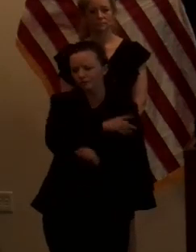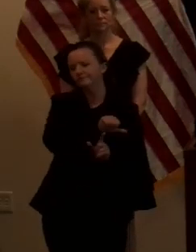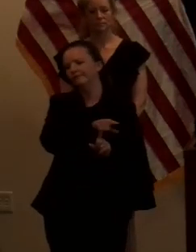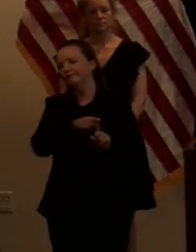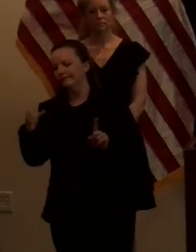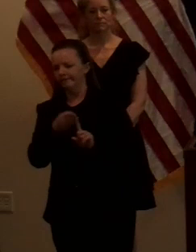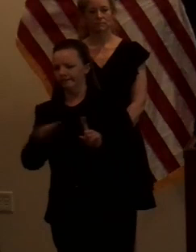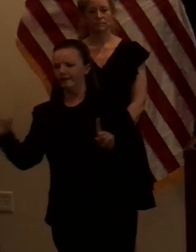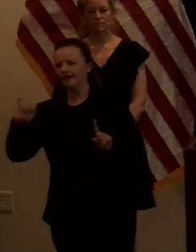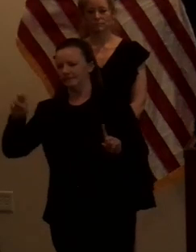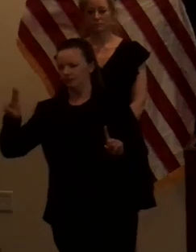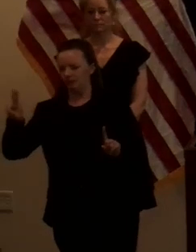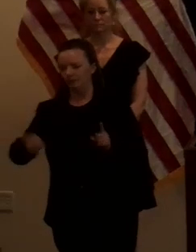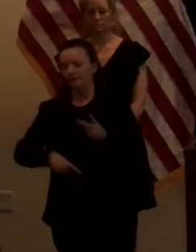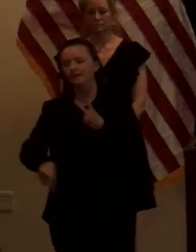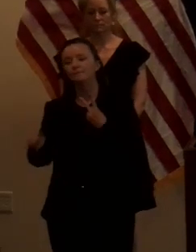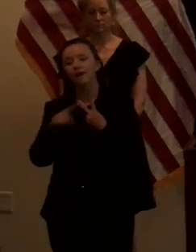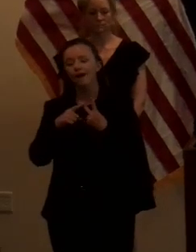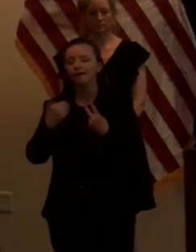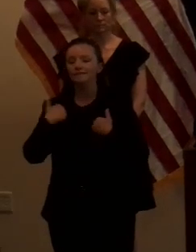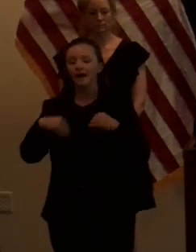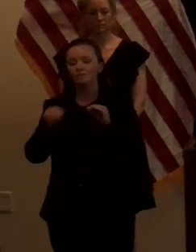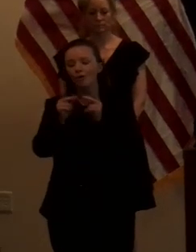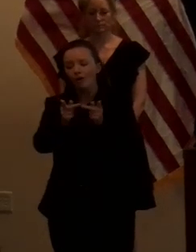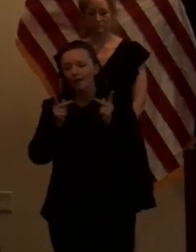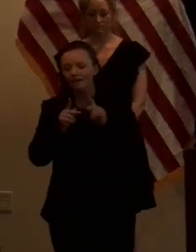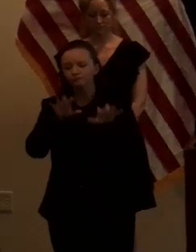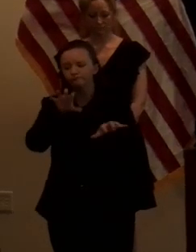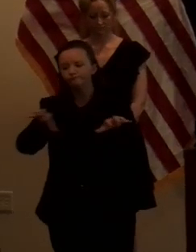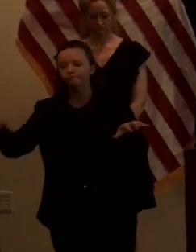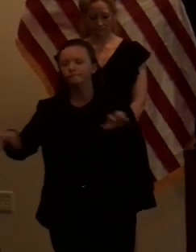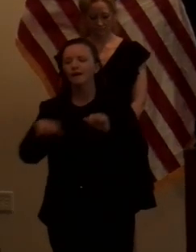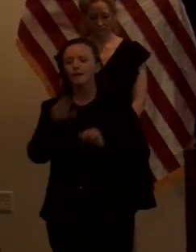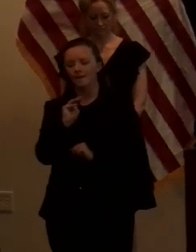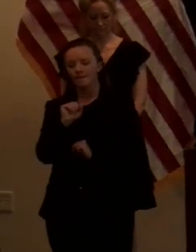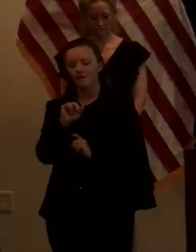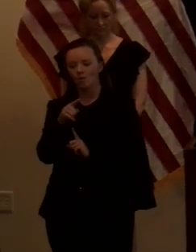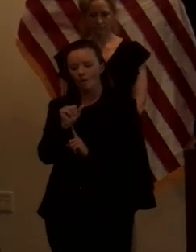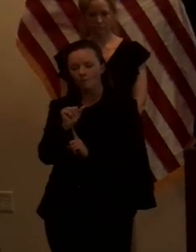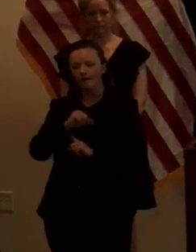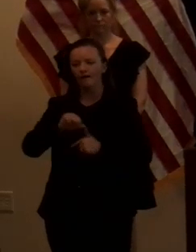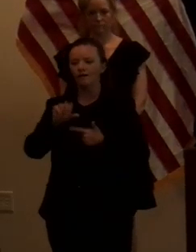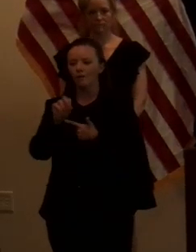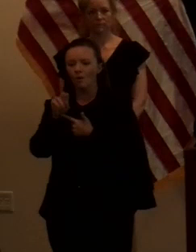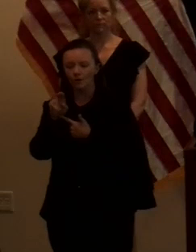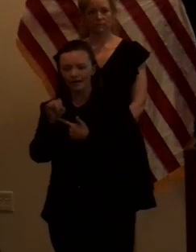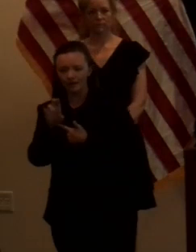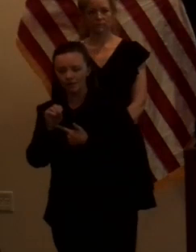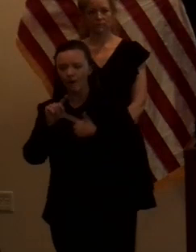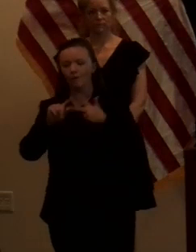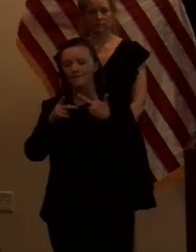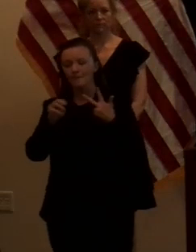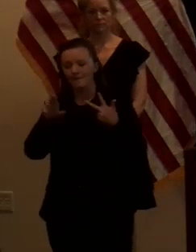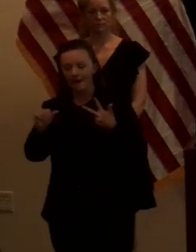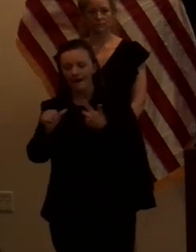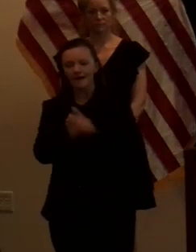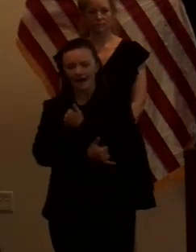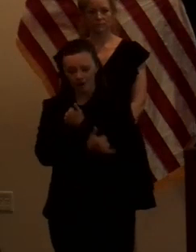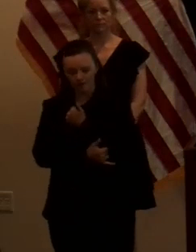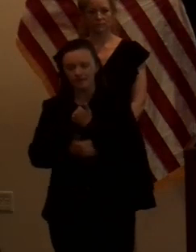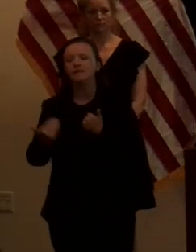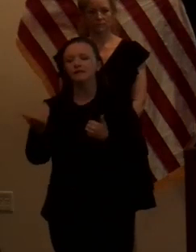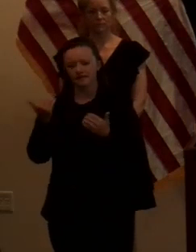sites in Maricopa, Coconino, and Pima counties that will provide flexible and scalable bed